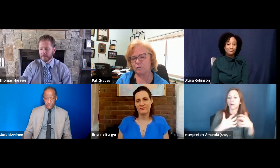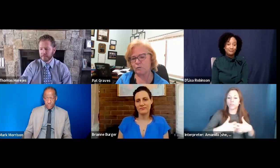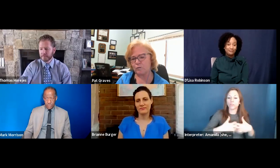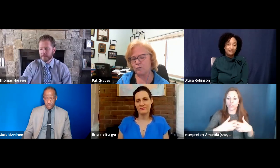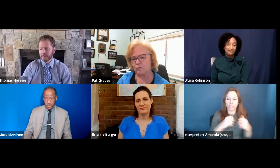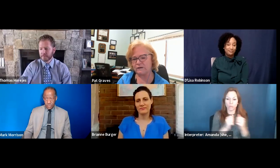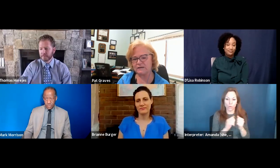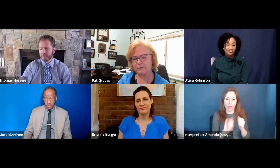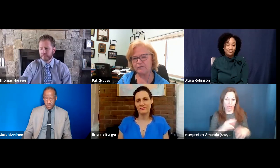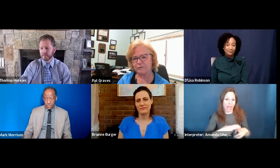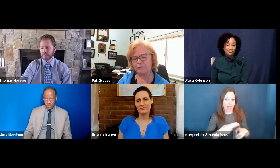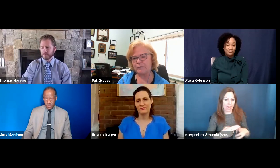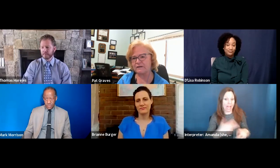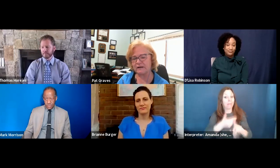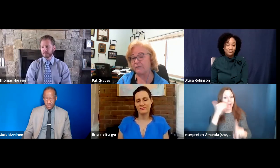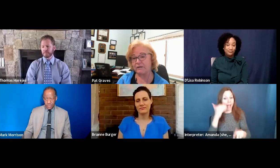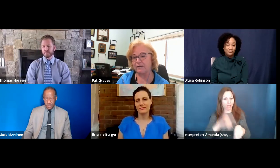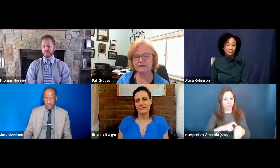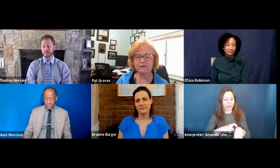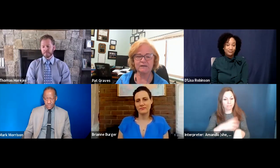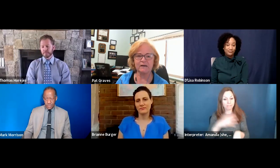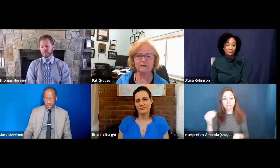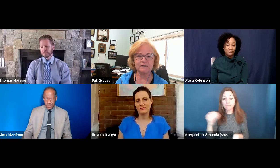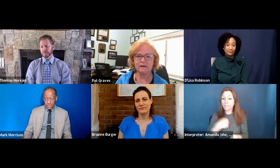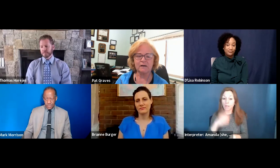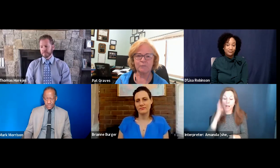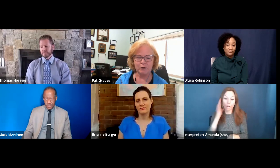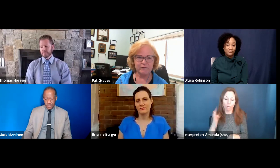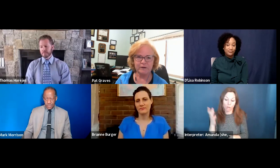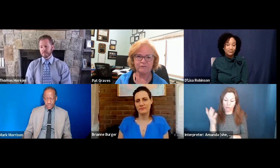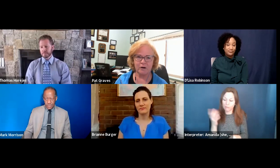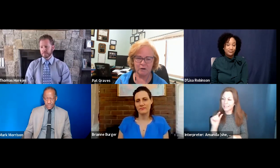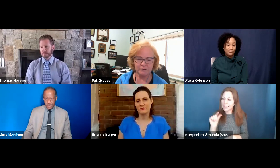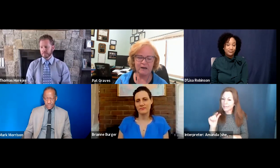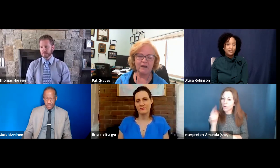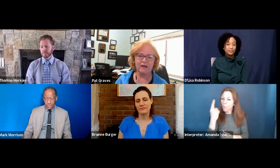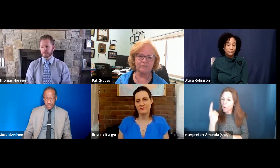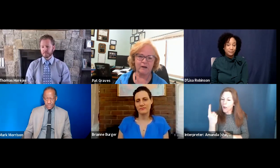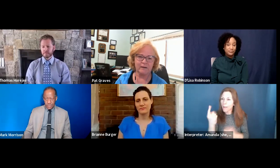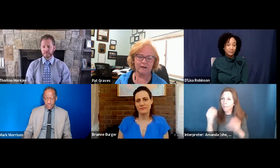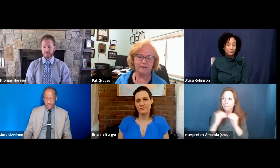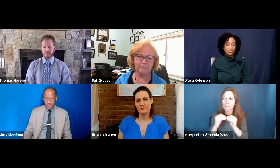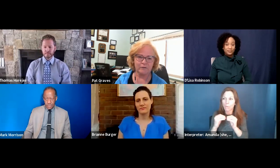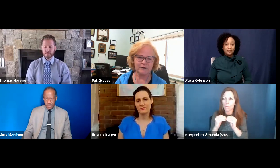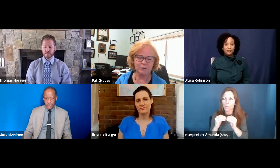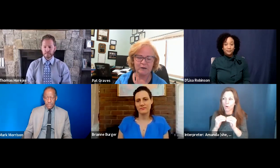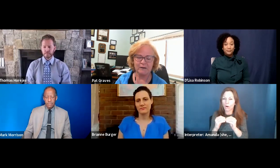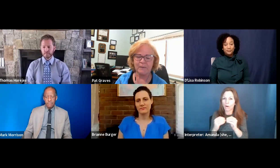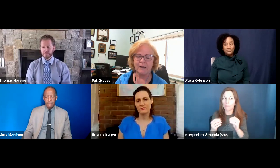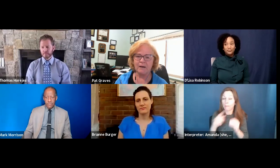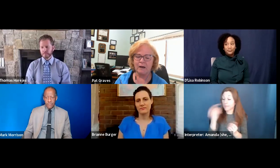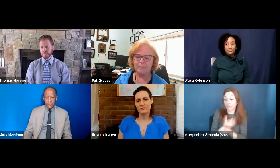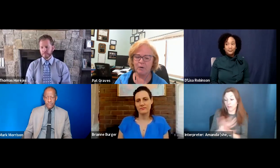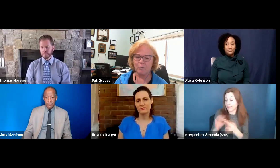this one step further because everything that has been said is perfect for CART and for